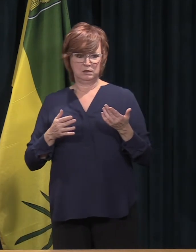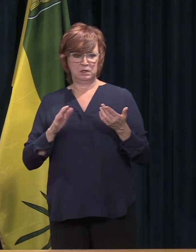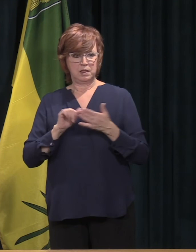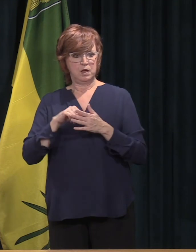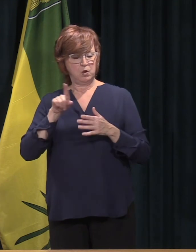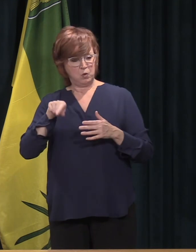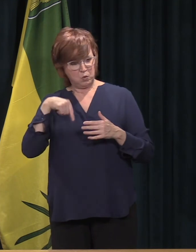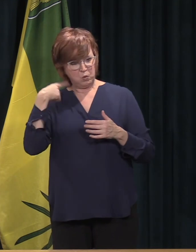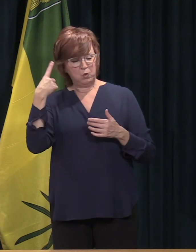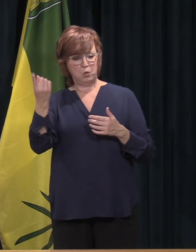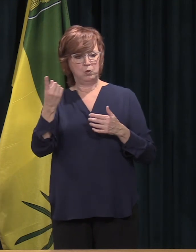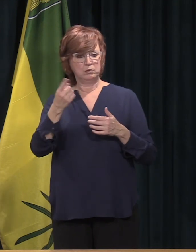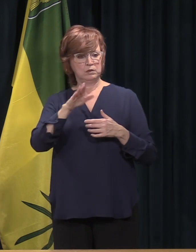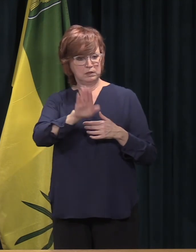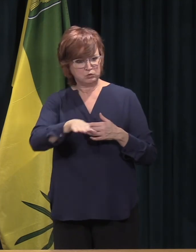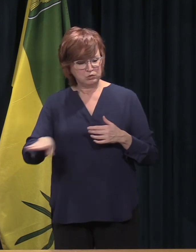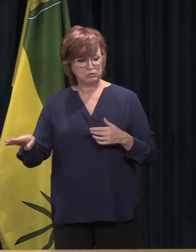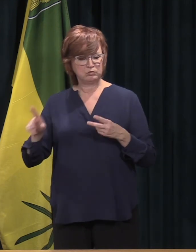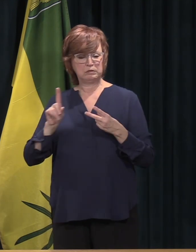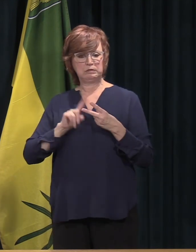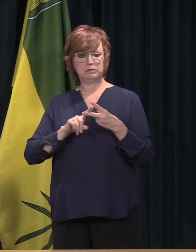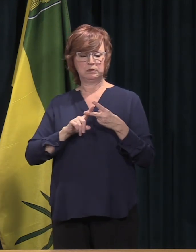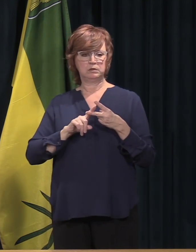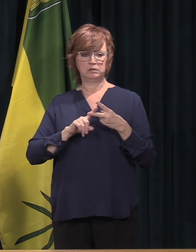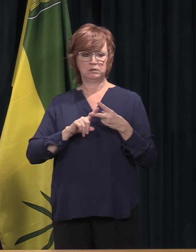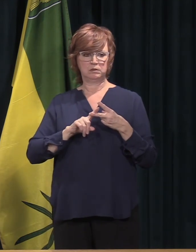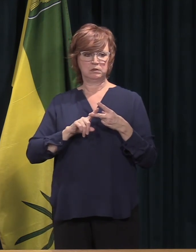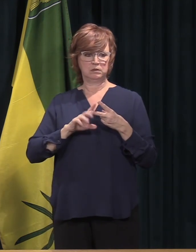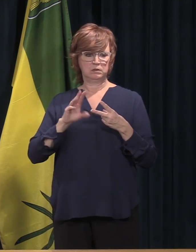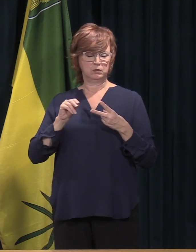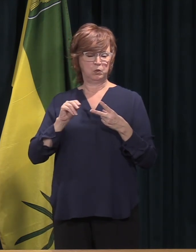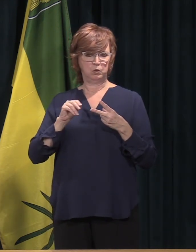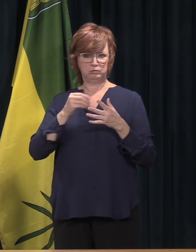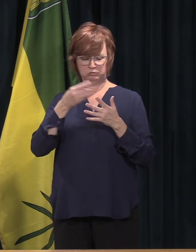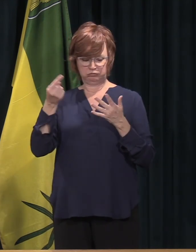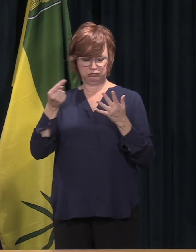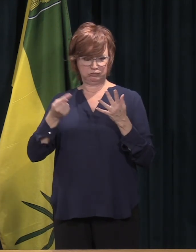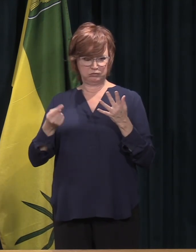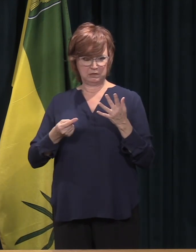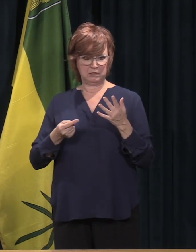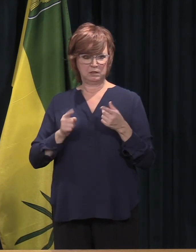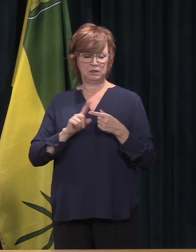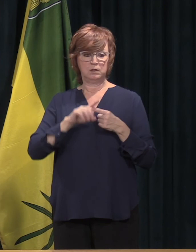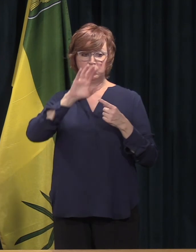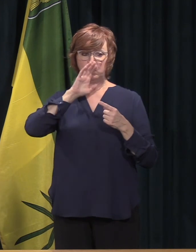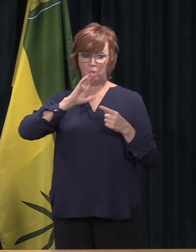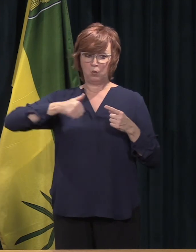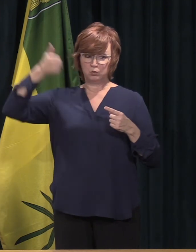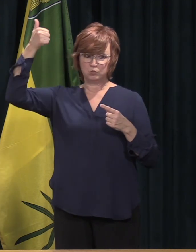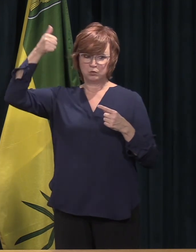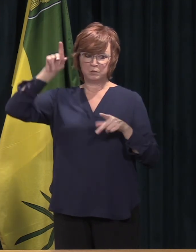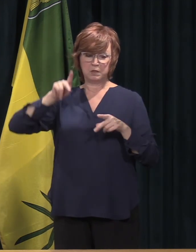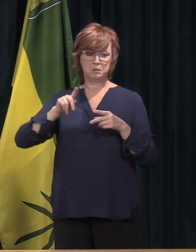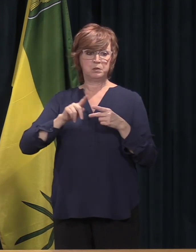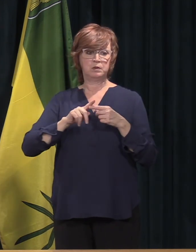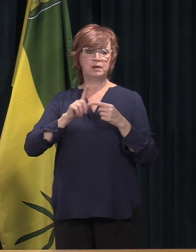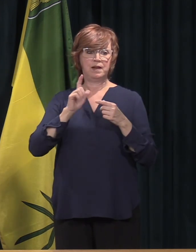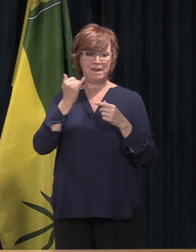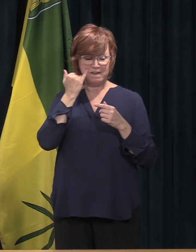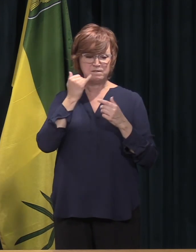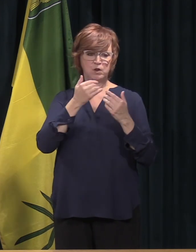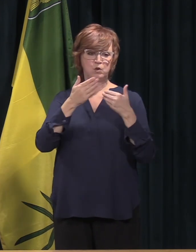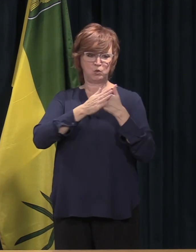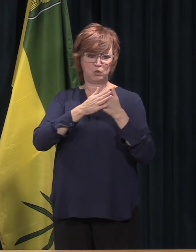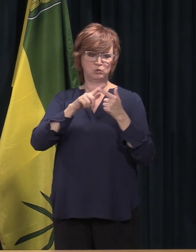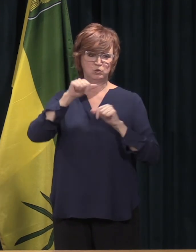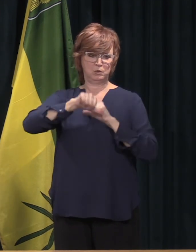transmitted through children. It is transmitted mostly in older adults through close contact.